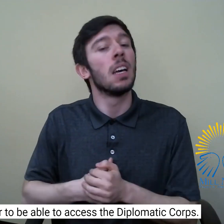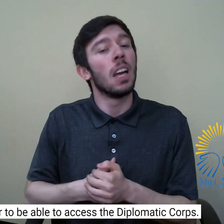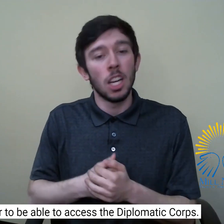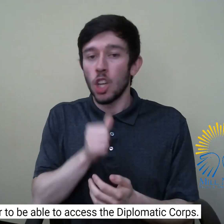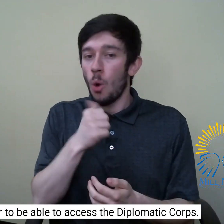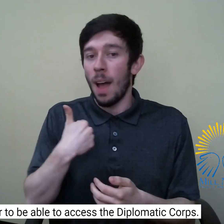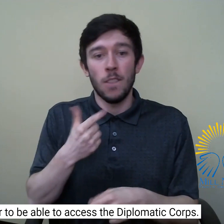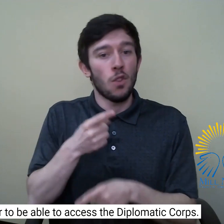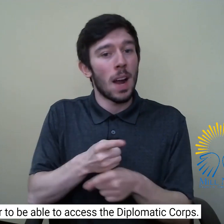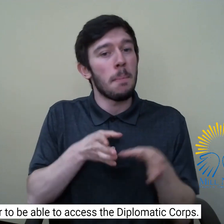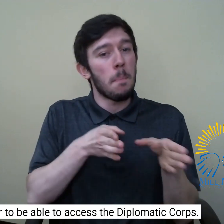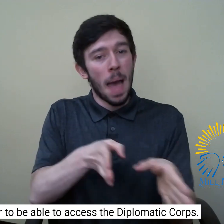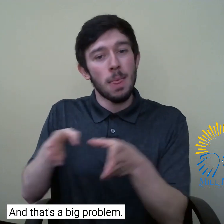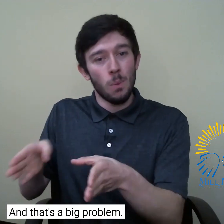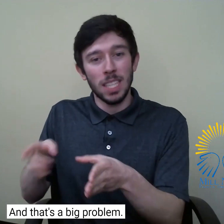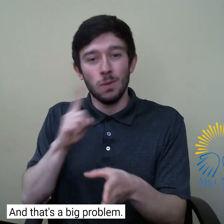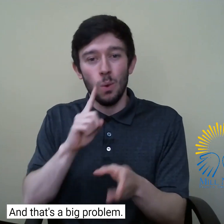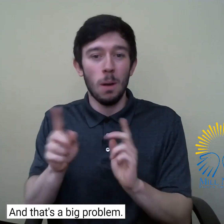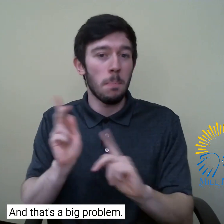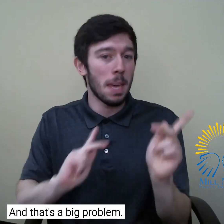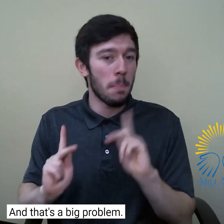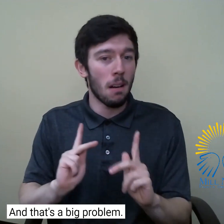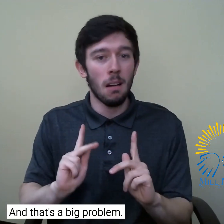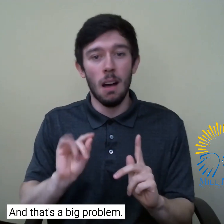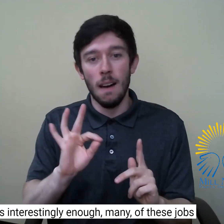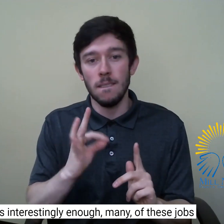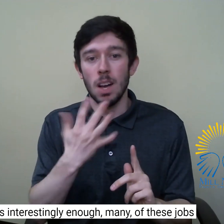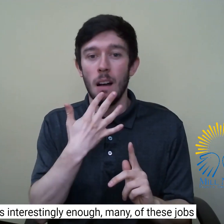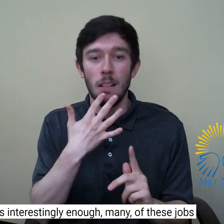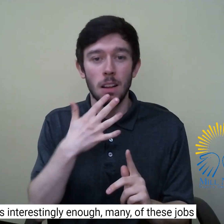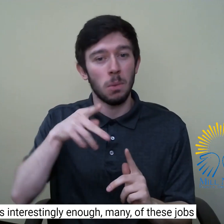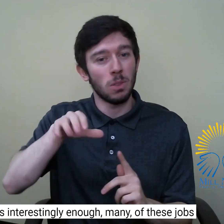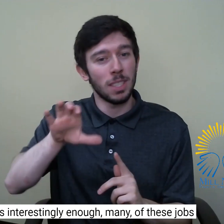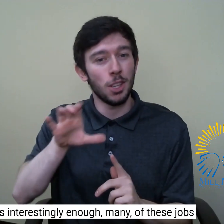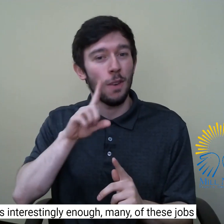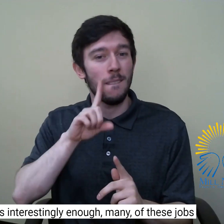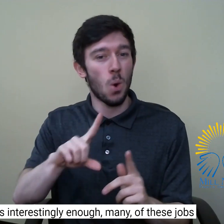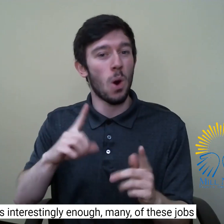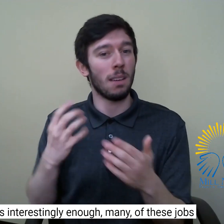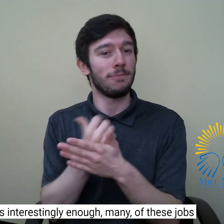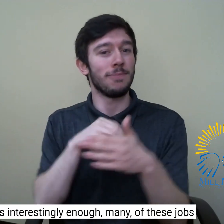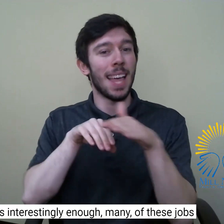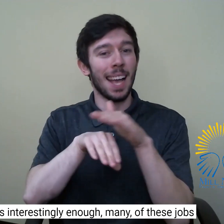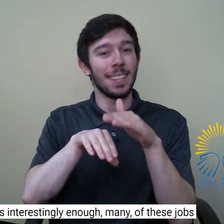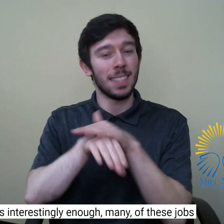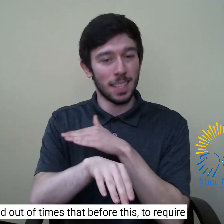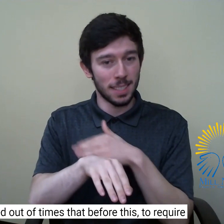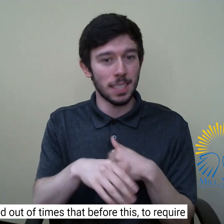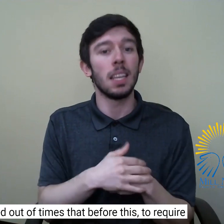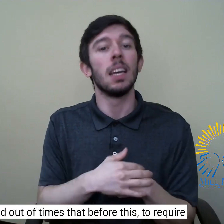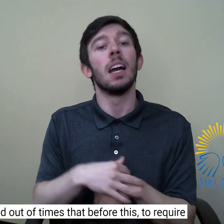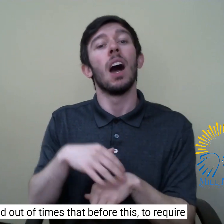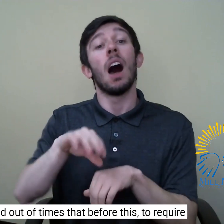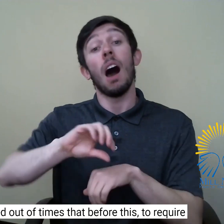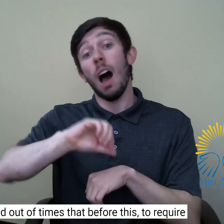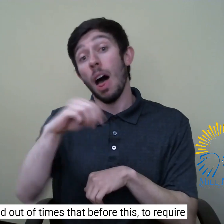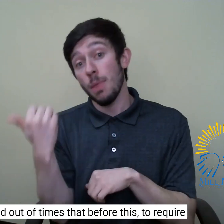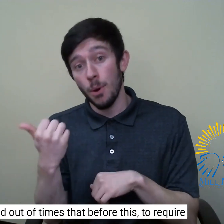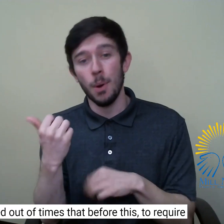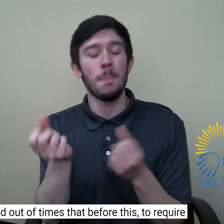the diplomatic corps, and that's a big problem. Another one is, interestingly enough, many of these jobs have evolved out of times